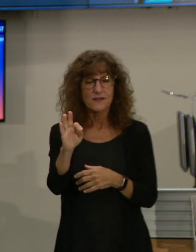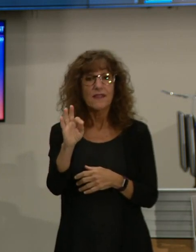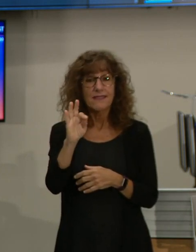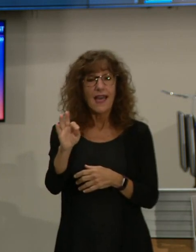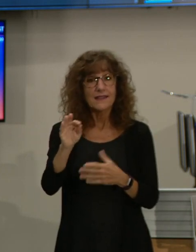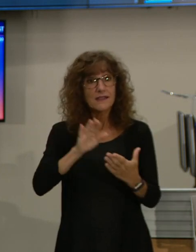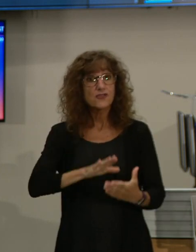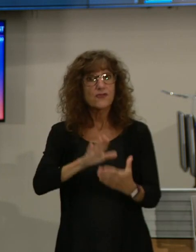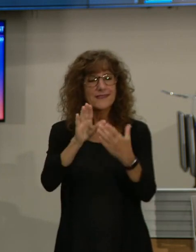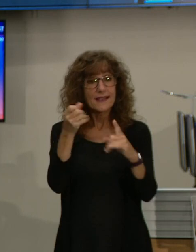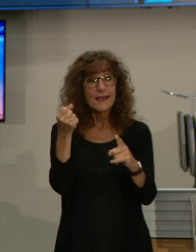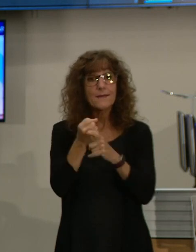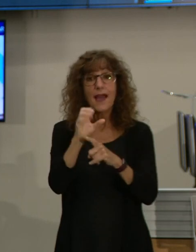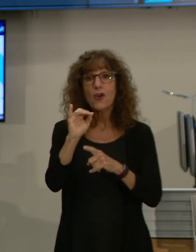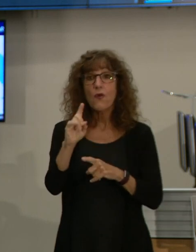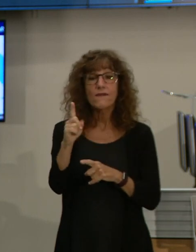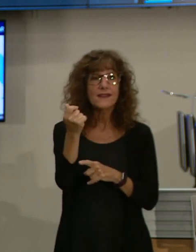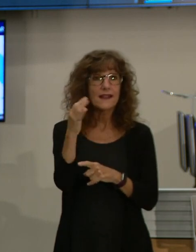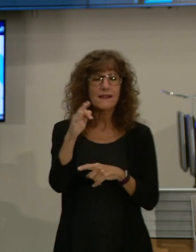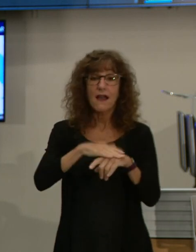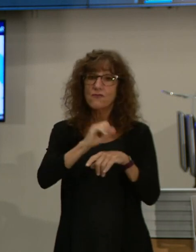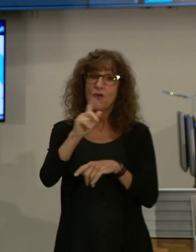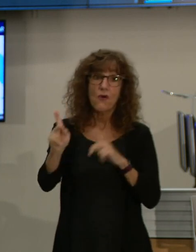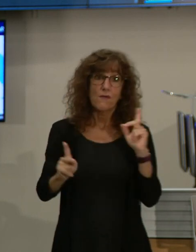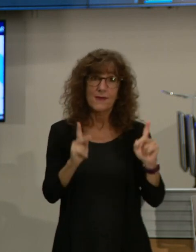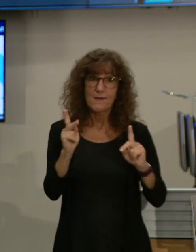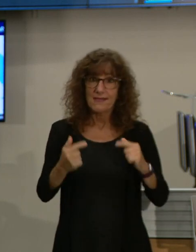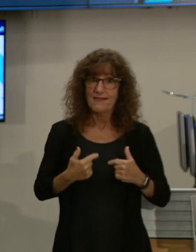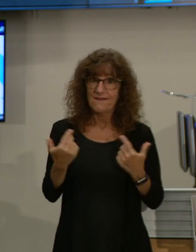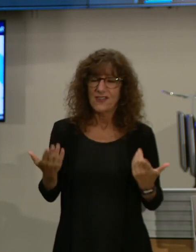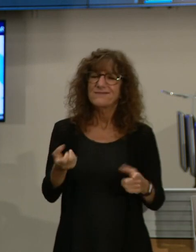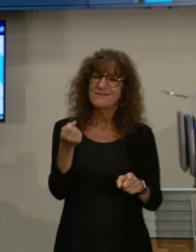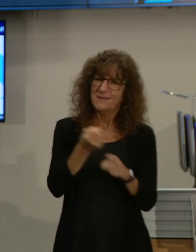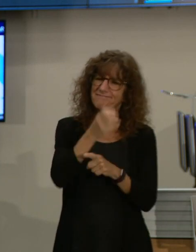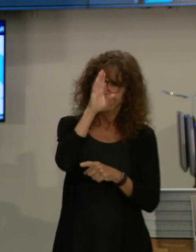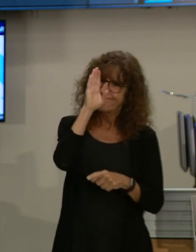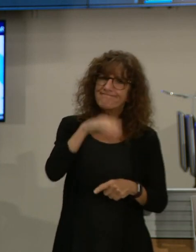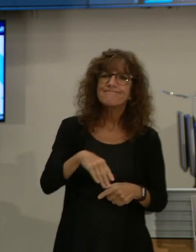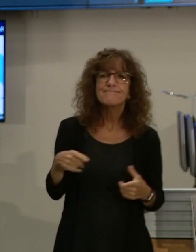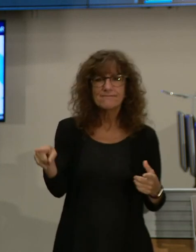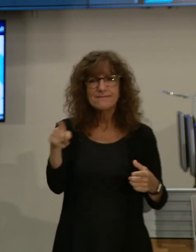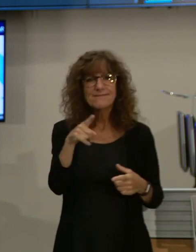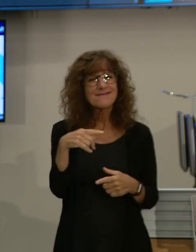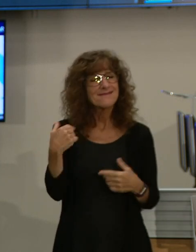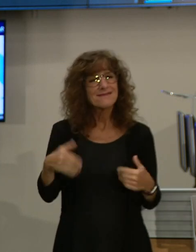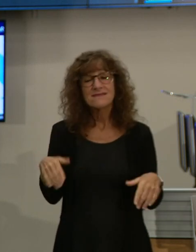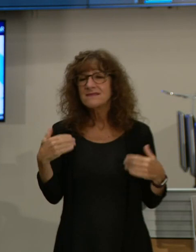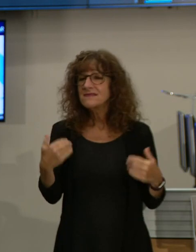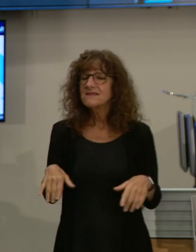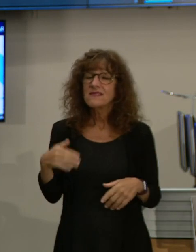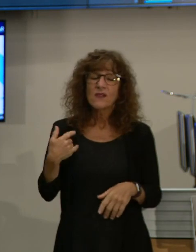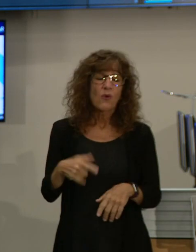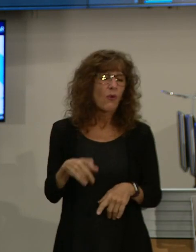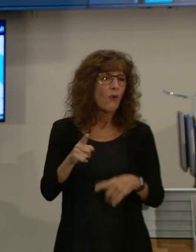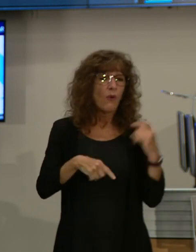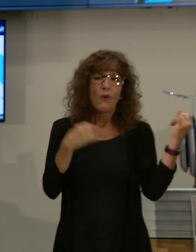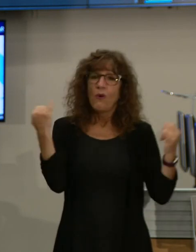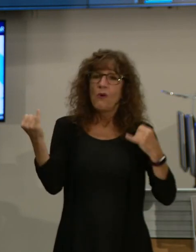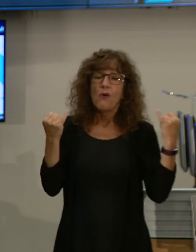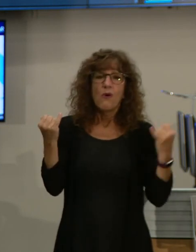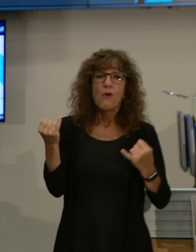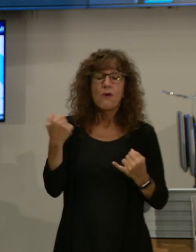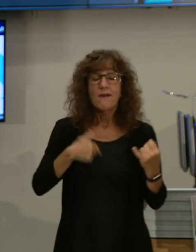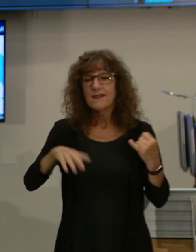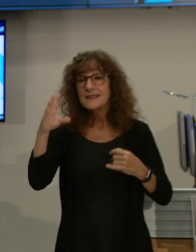impacts of COVID-19 on all Prince Georgians. The impacts we know are just really unimaginable. Some of what